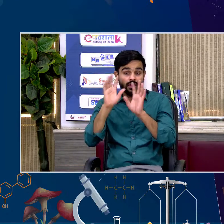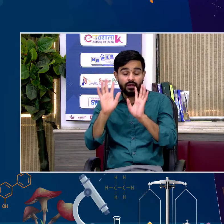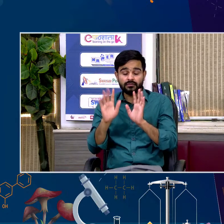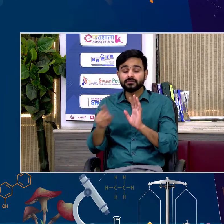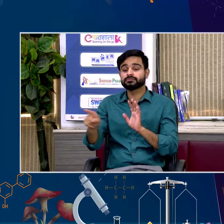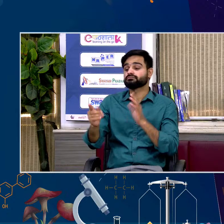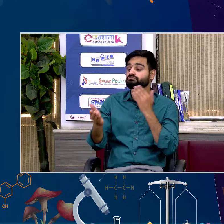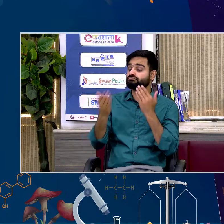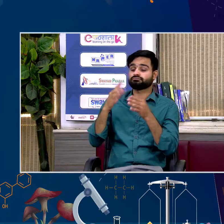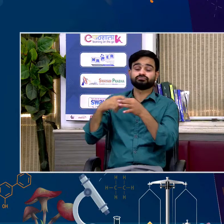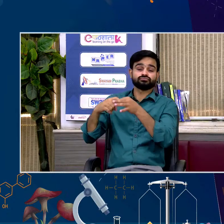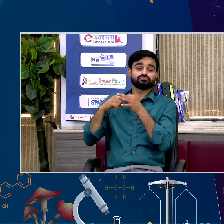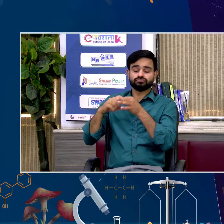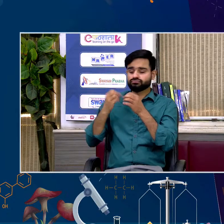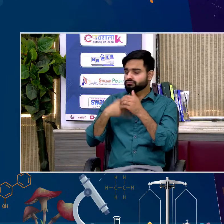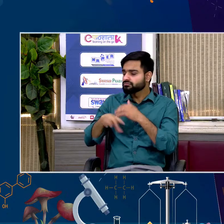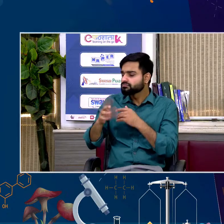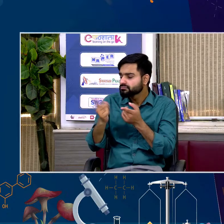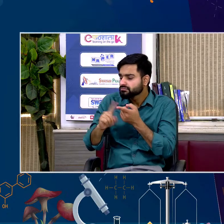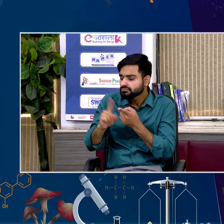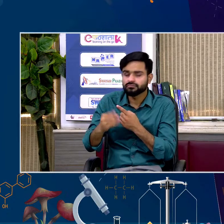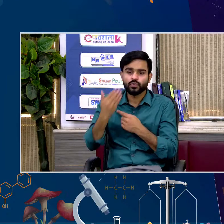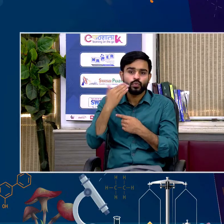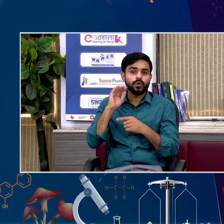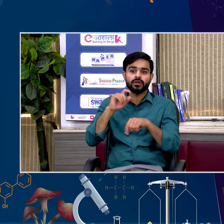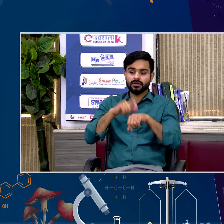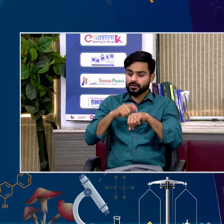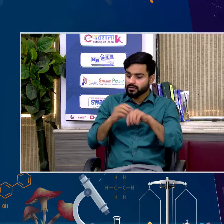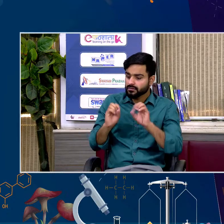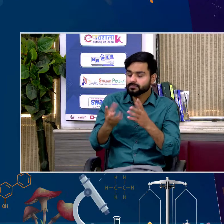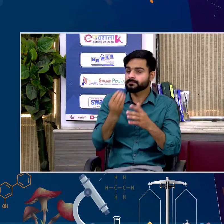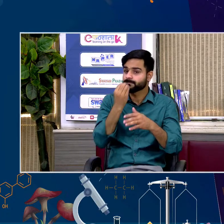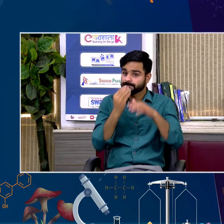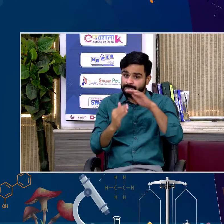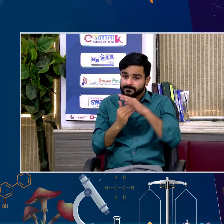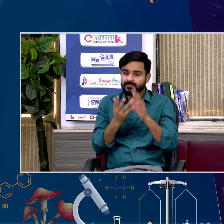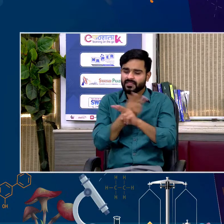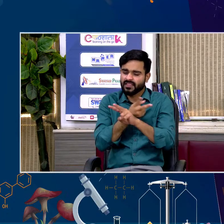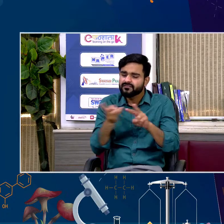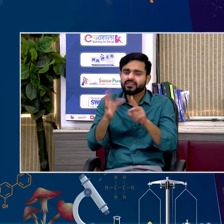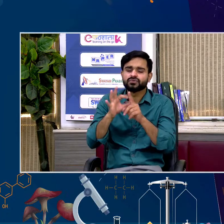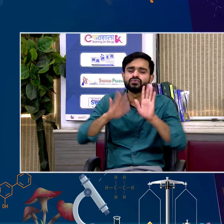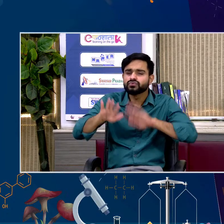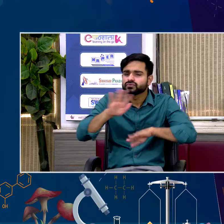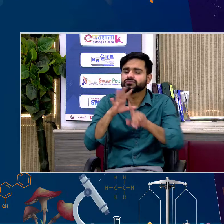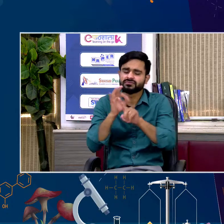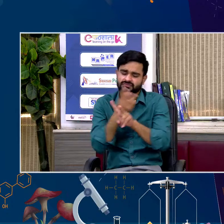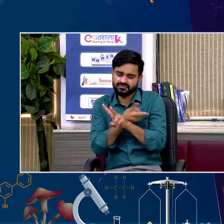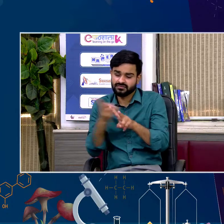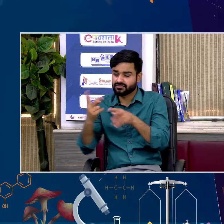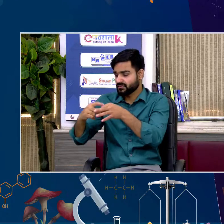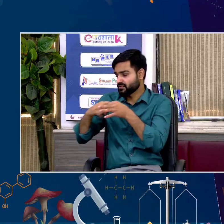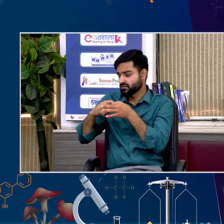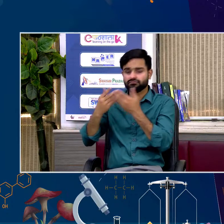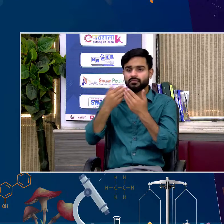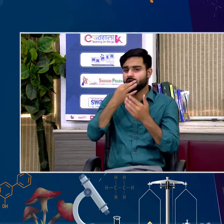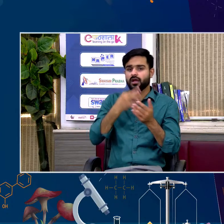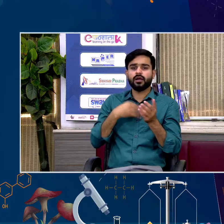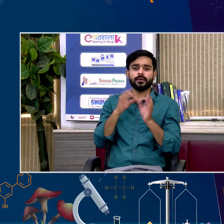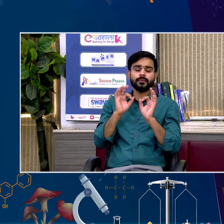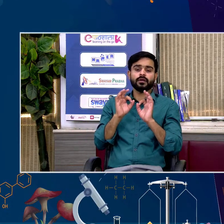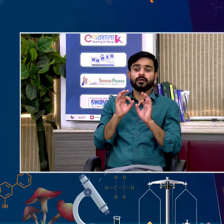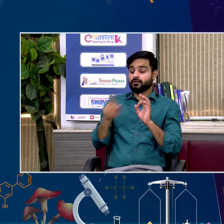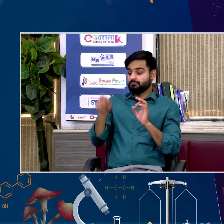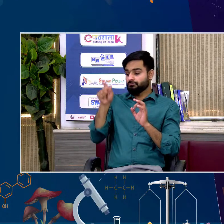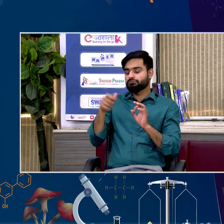he may not ask what is going to happen, when will this get over, where do I have to go and do this activity. All these questions other children will ask, but